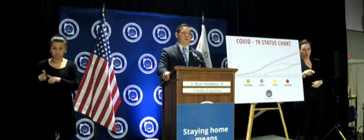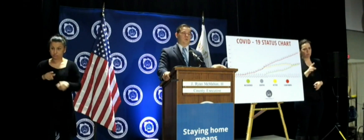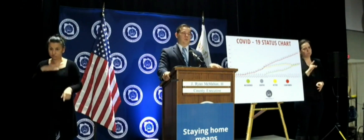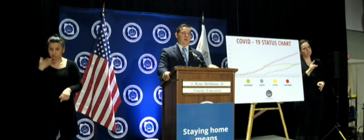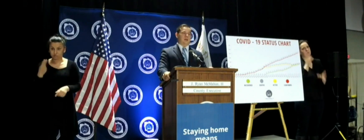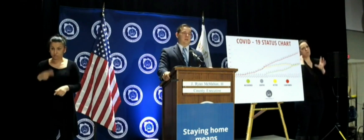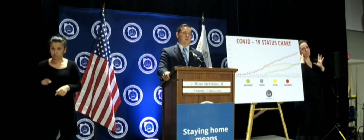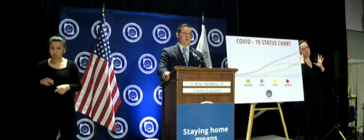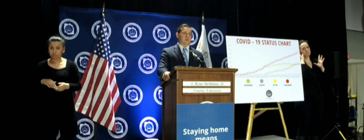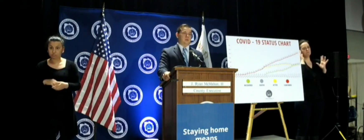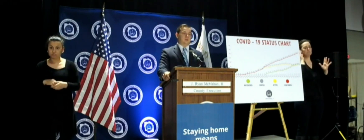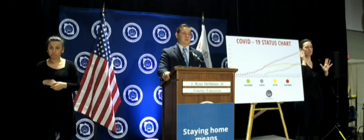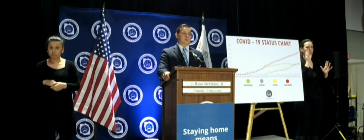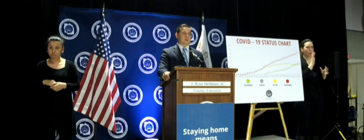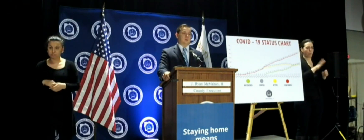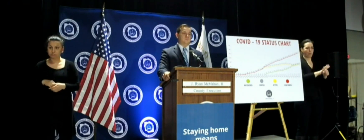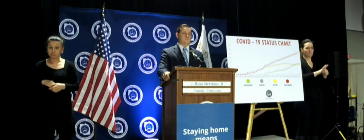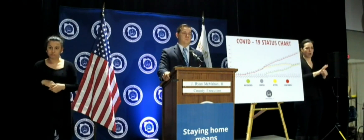for those that